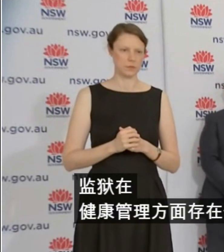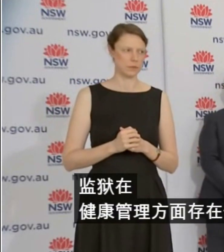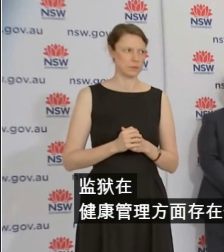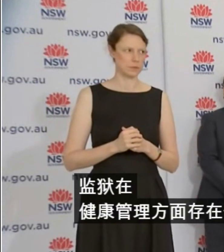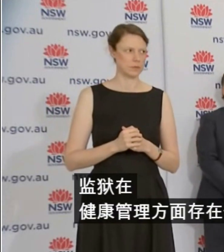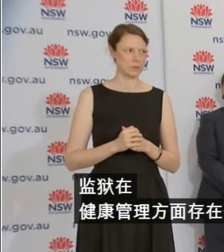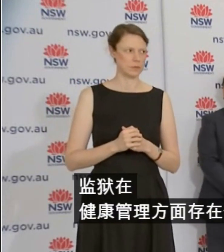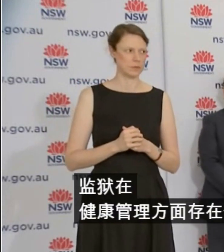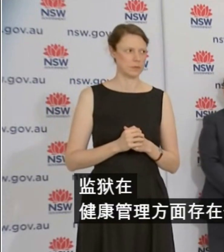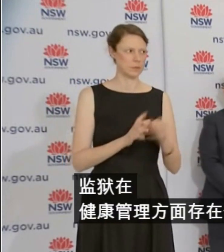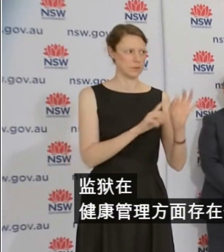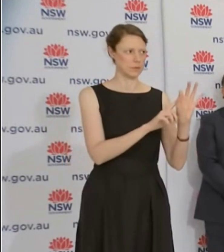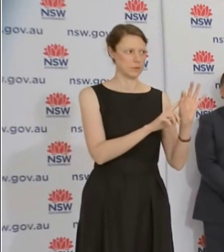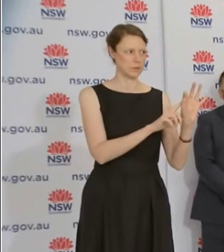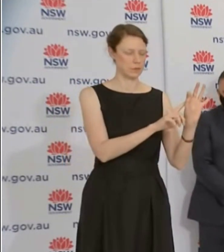it?